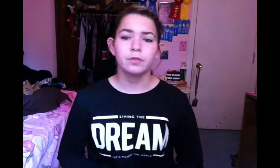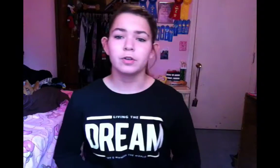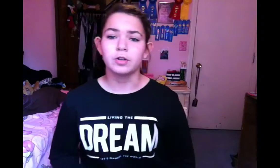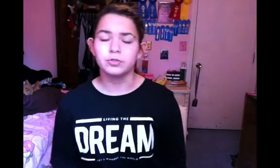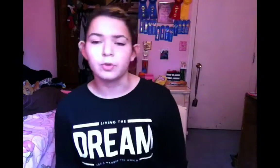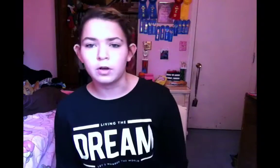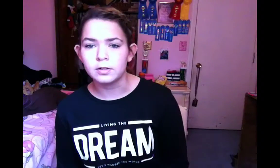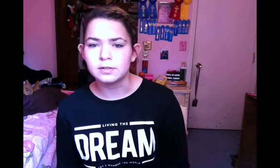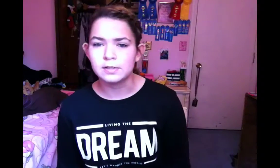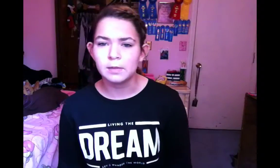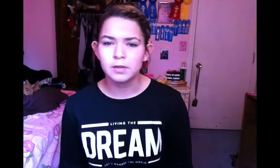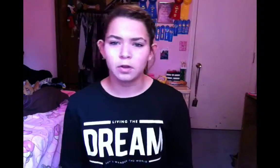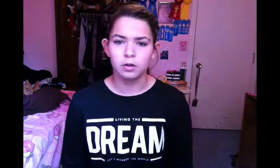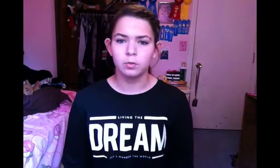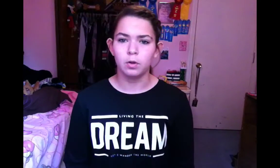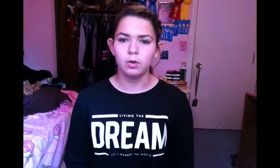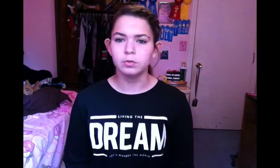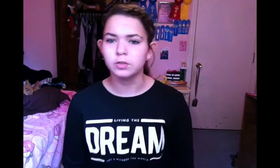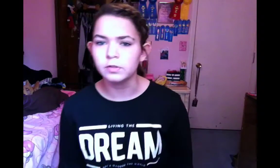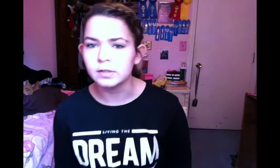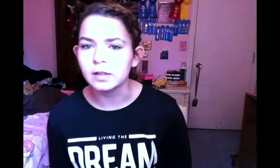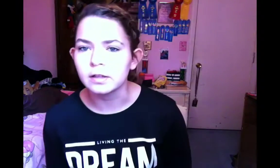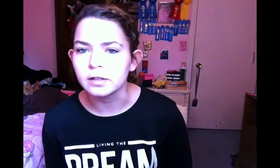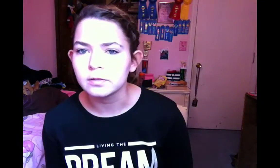For draw. It's the same as art. Whoa. Did you see that lady?